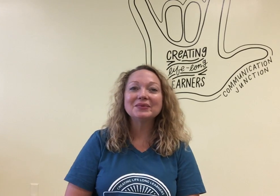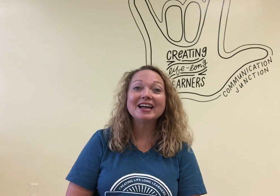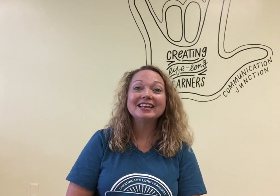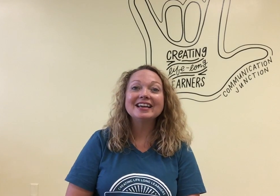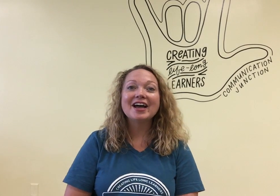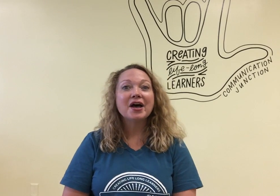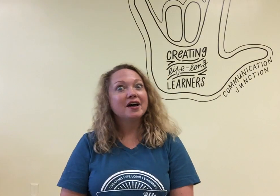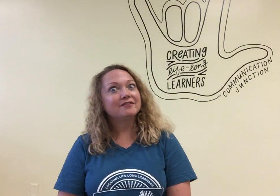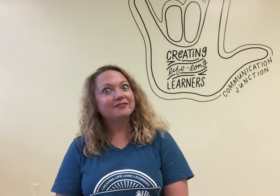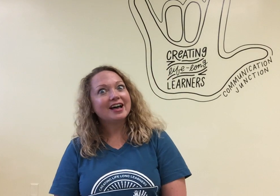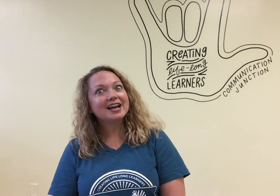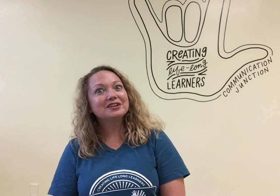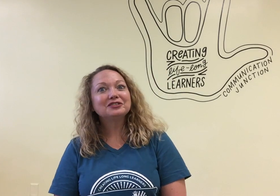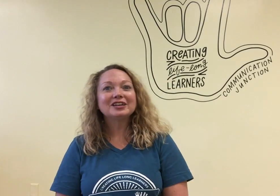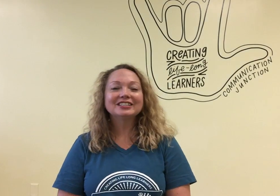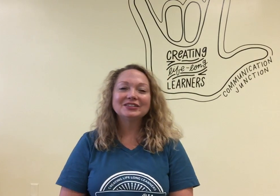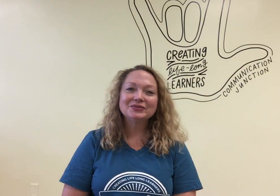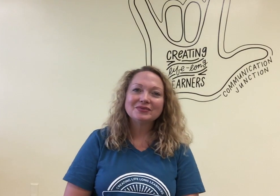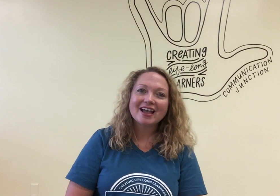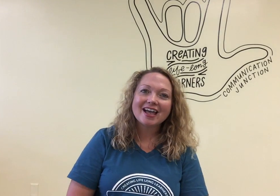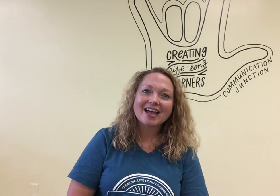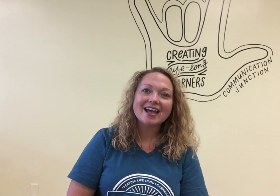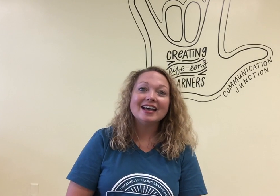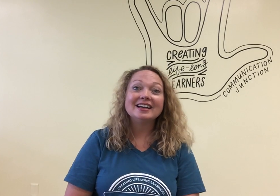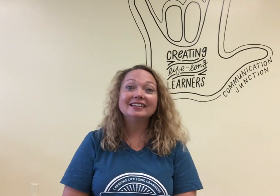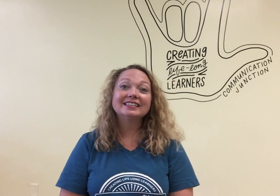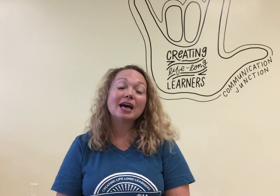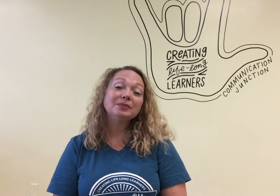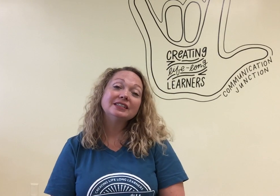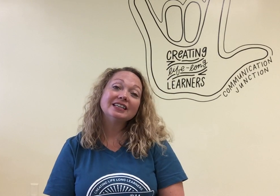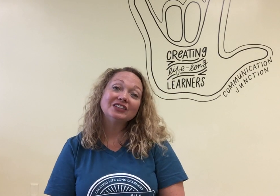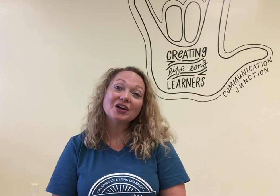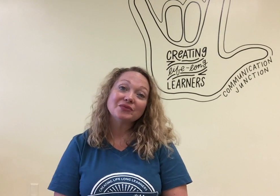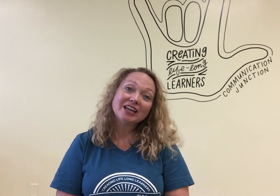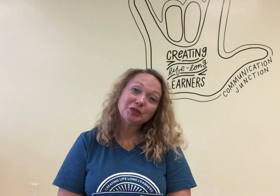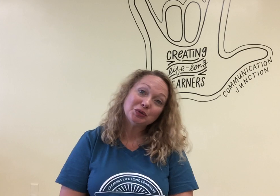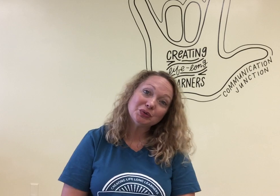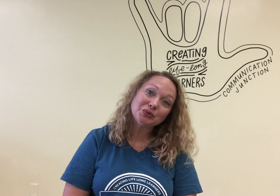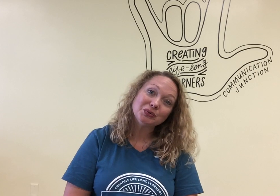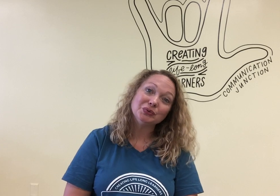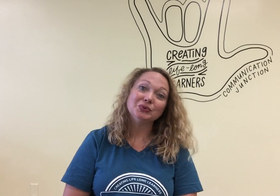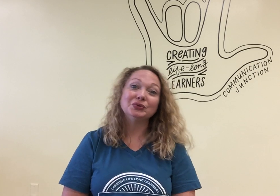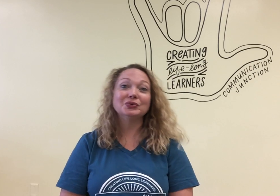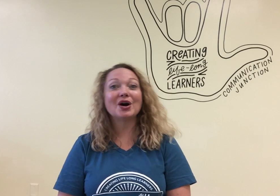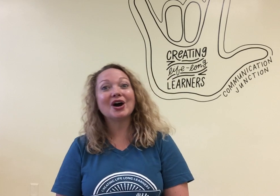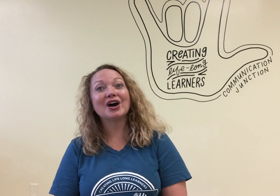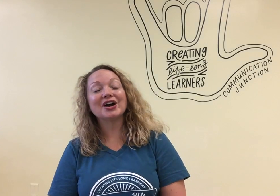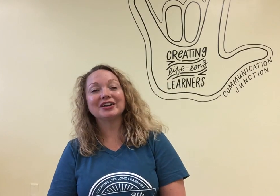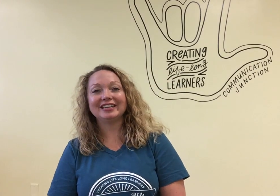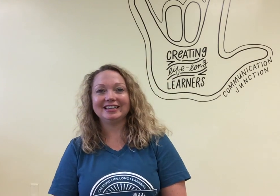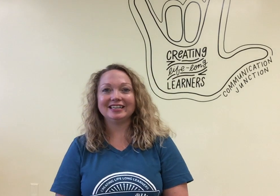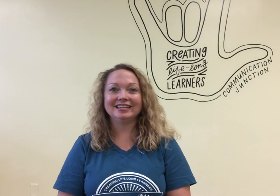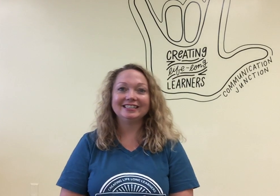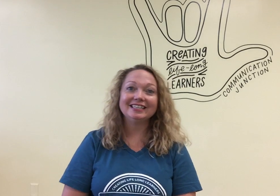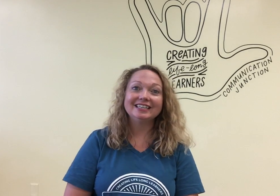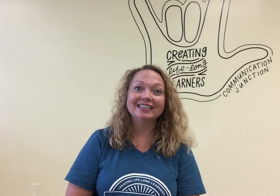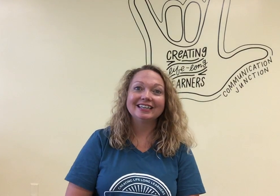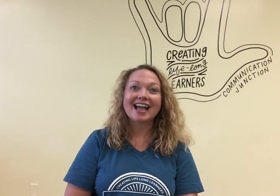red. Fire trucks are red. Stop signs are red too. R-E-D.